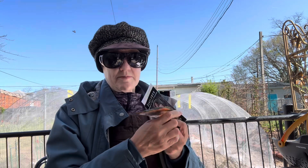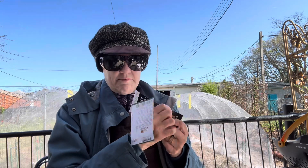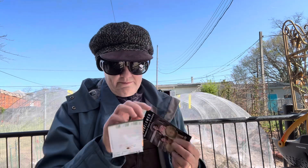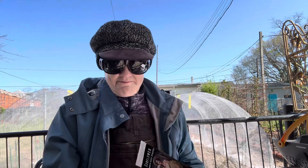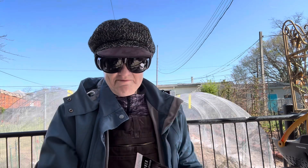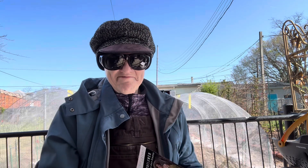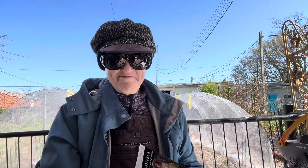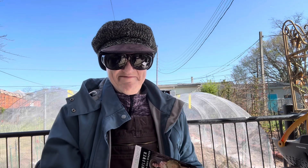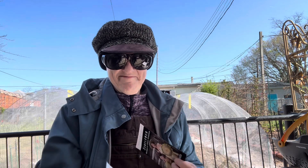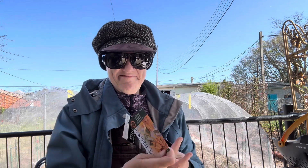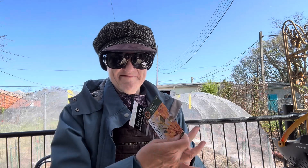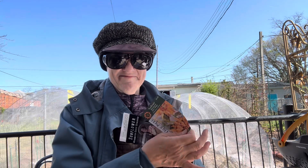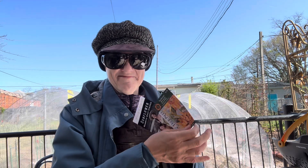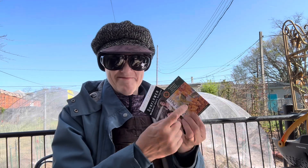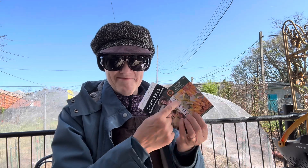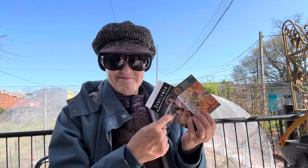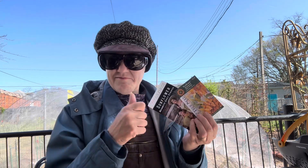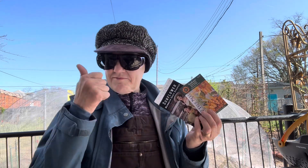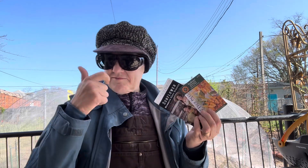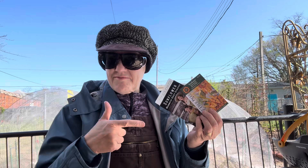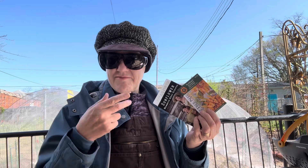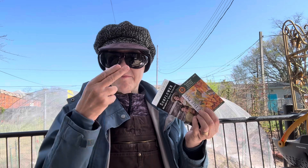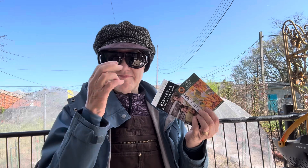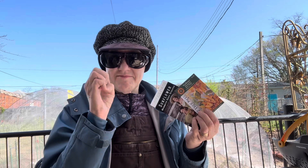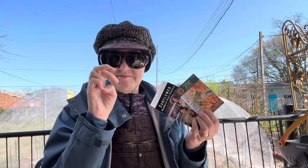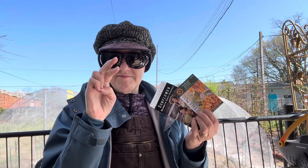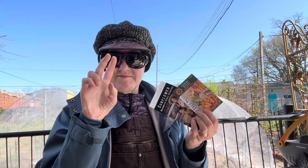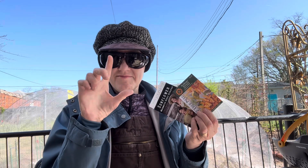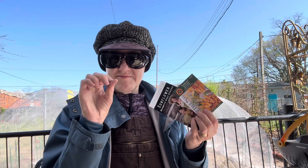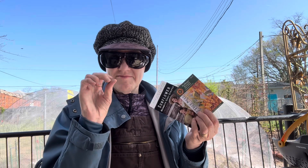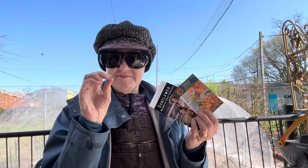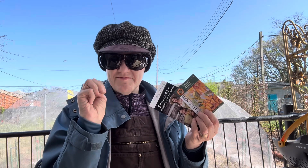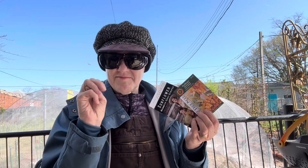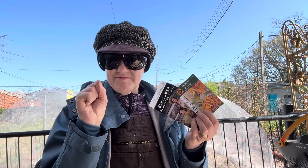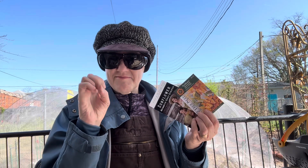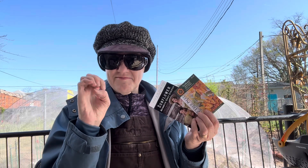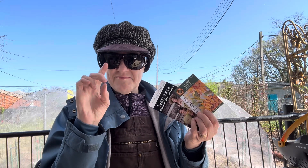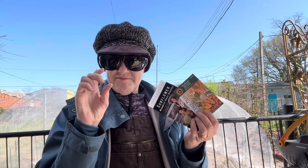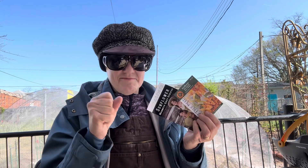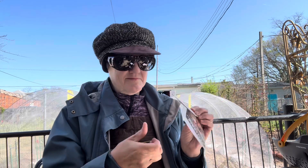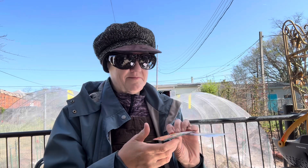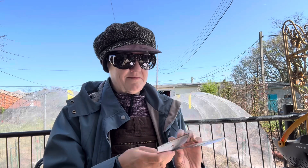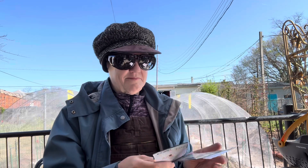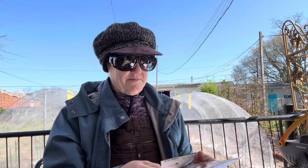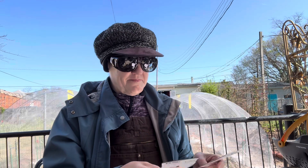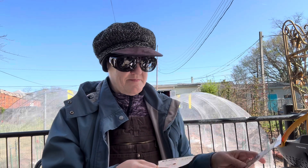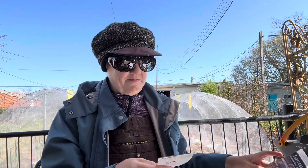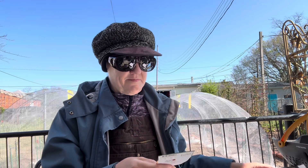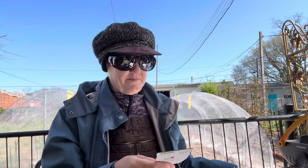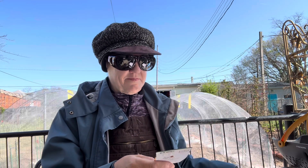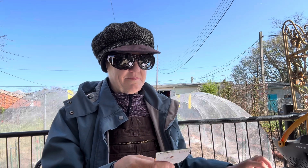both of these seed companies, all the seeds are heirloom.